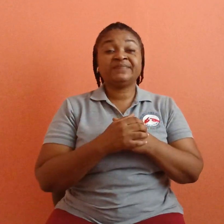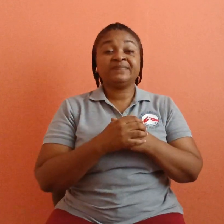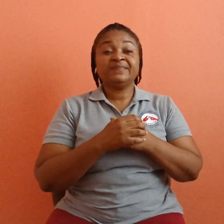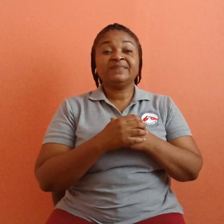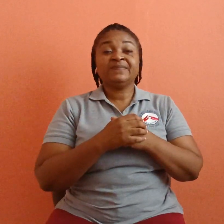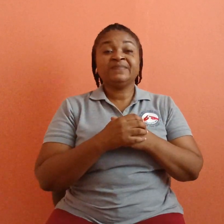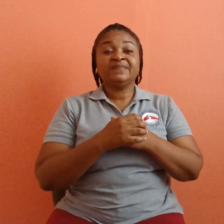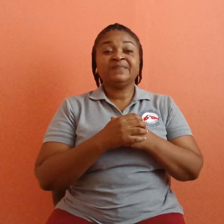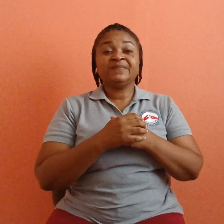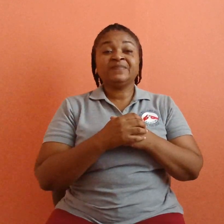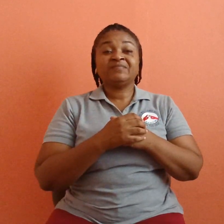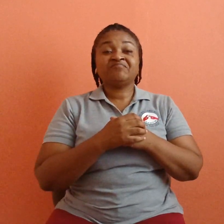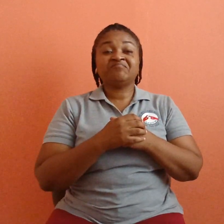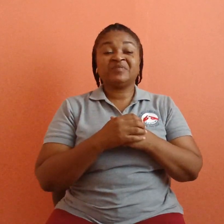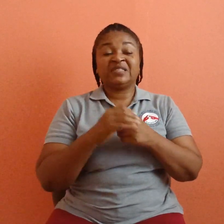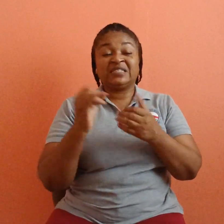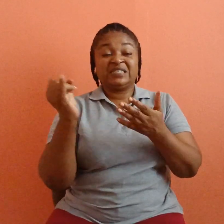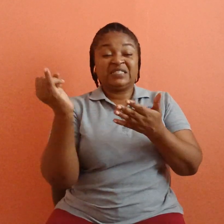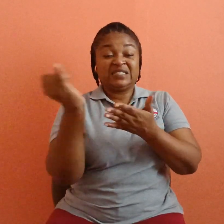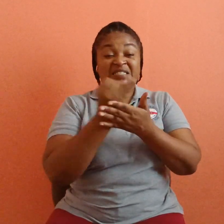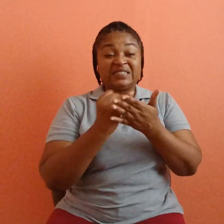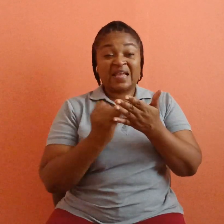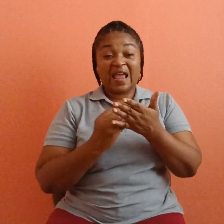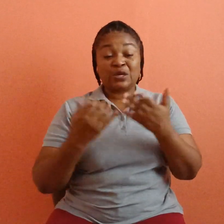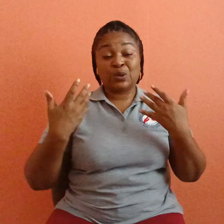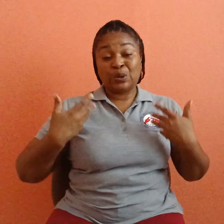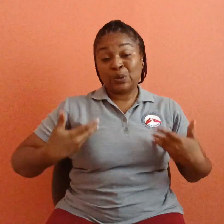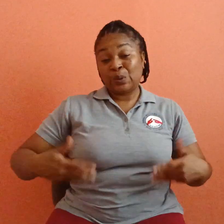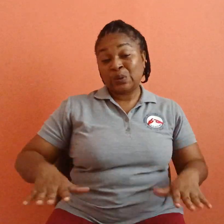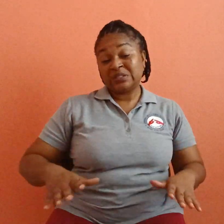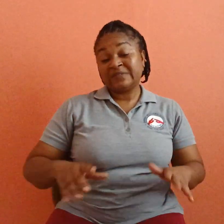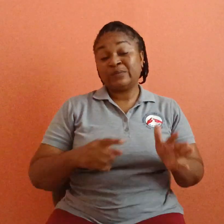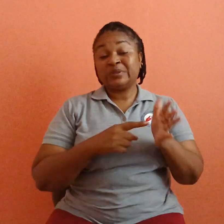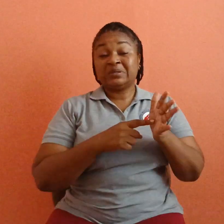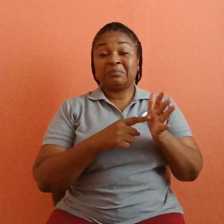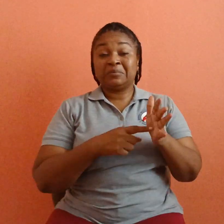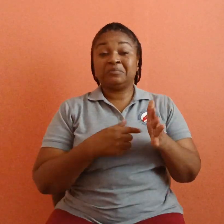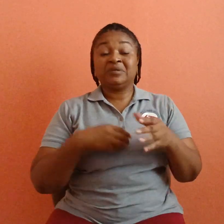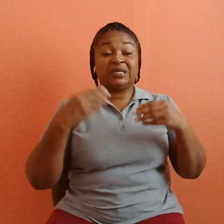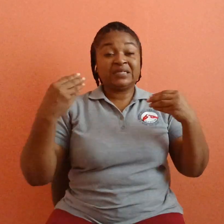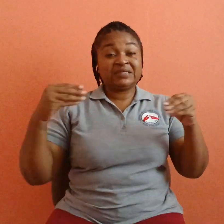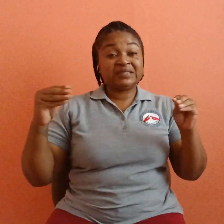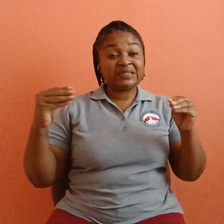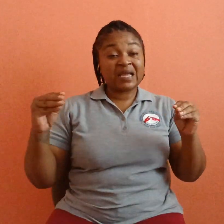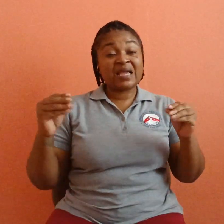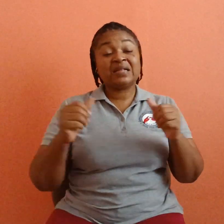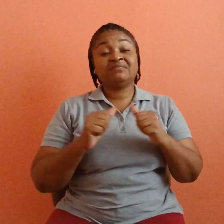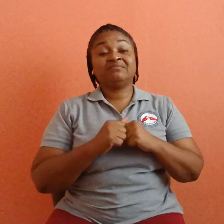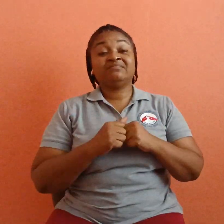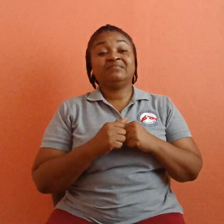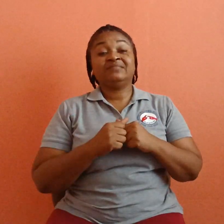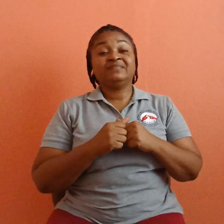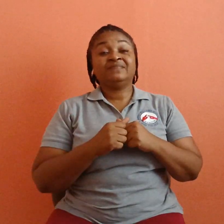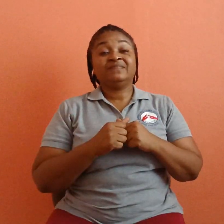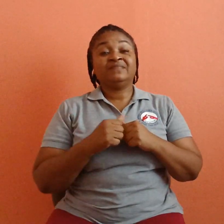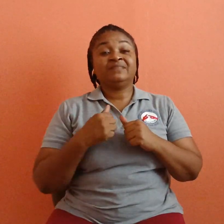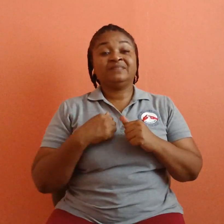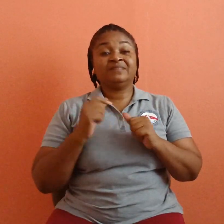I can design clothes. I can sell. I can look after